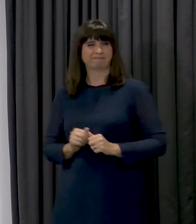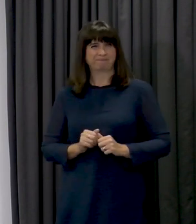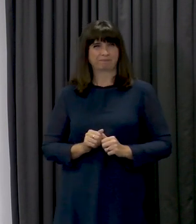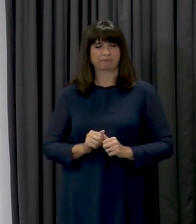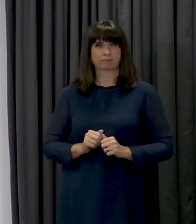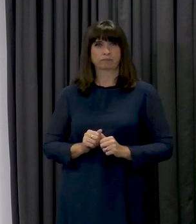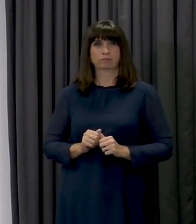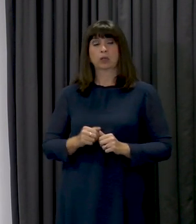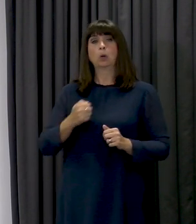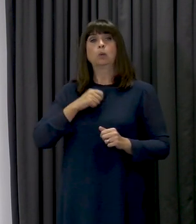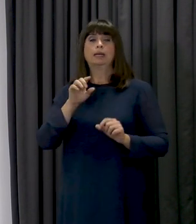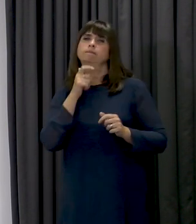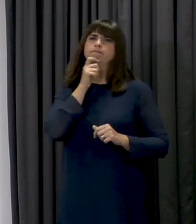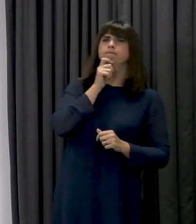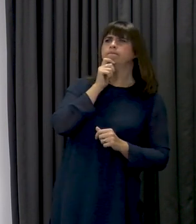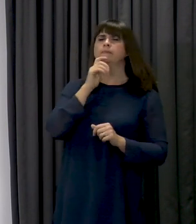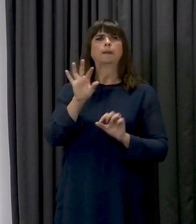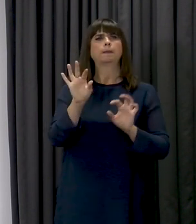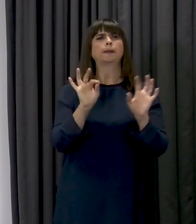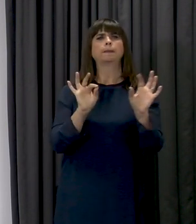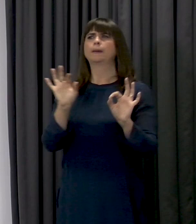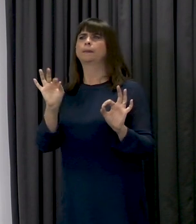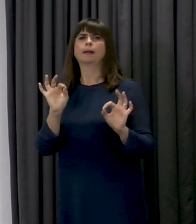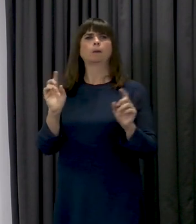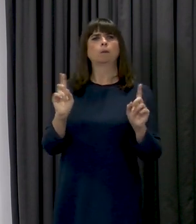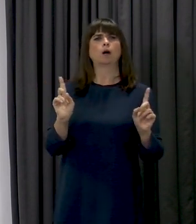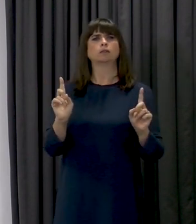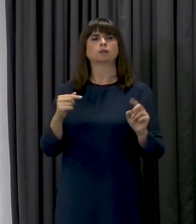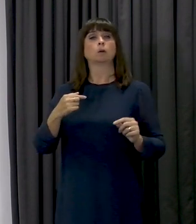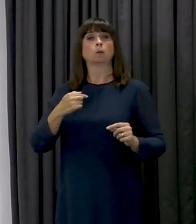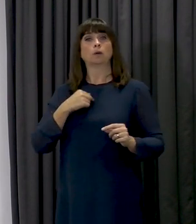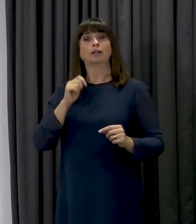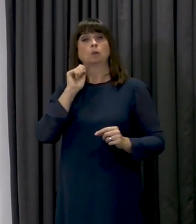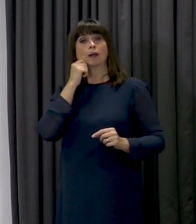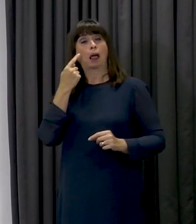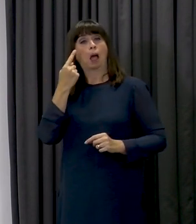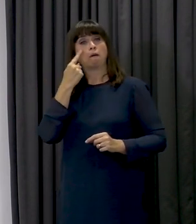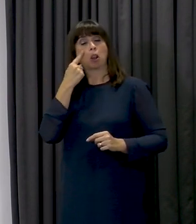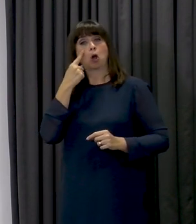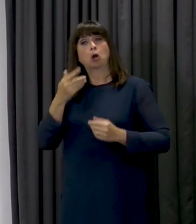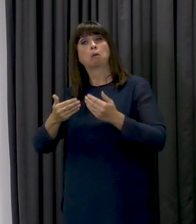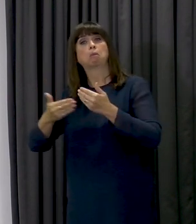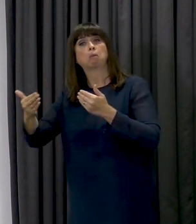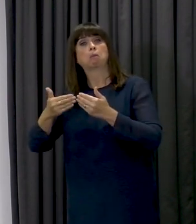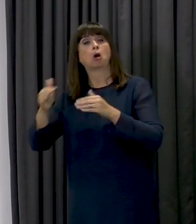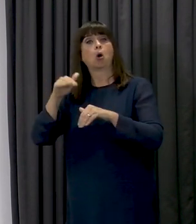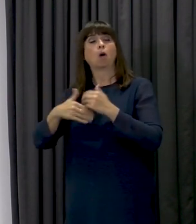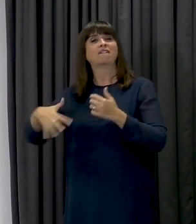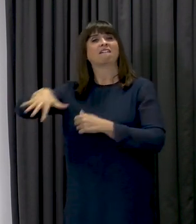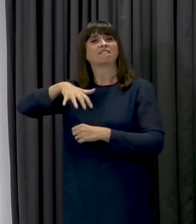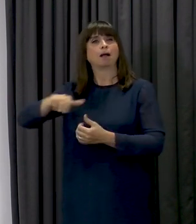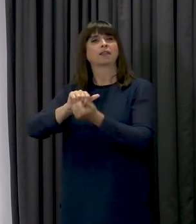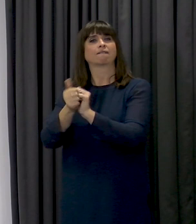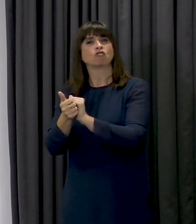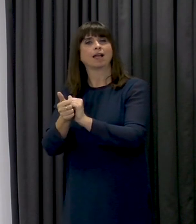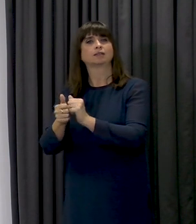have will be used to relax the restrictions on people meeting each other, to make life easier for family and